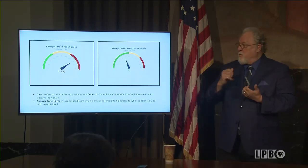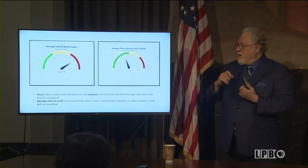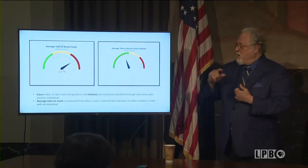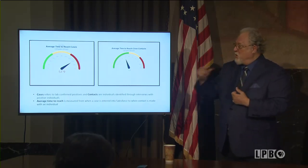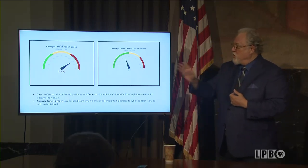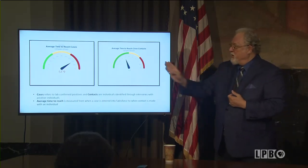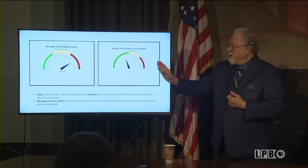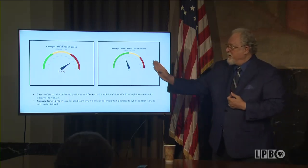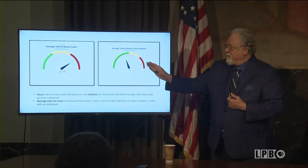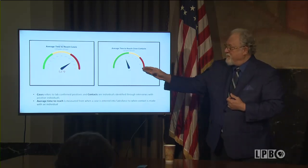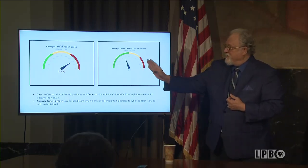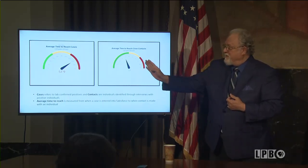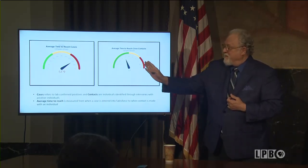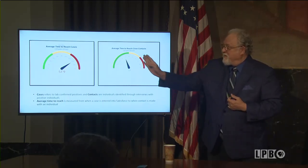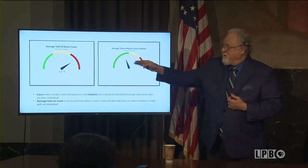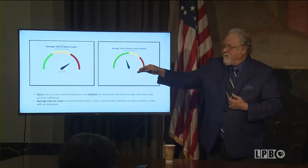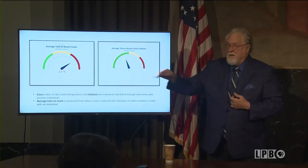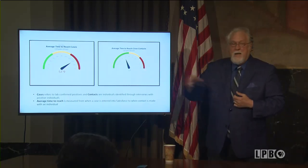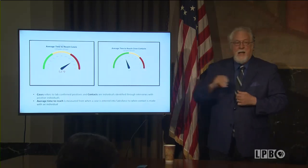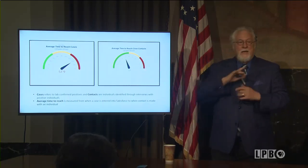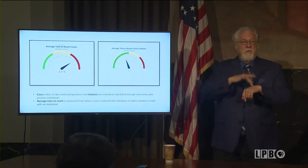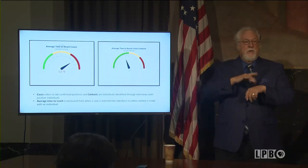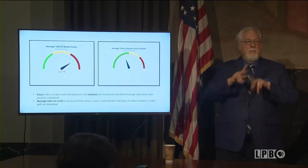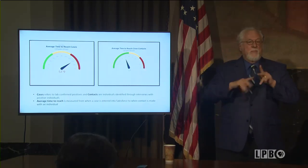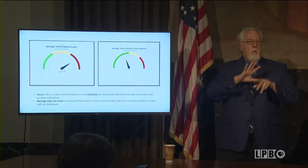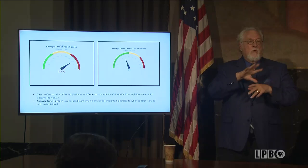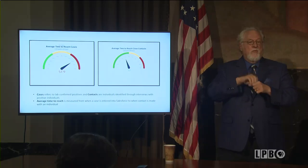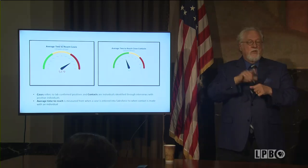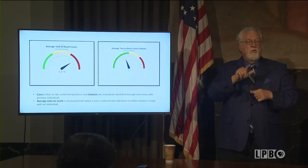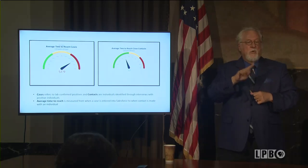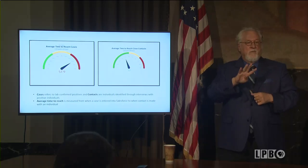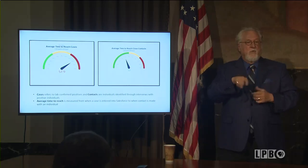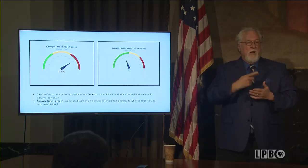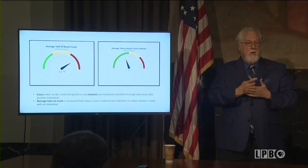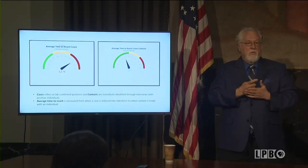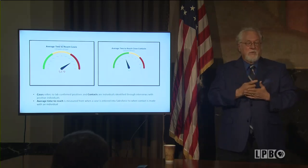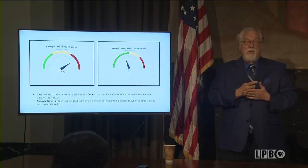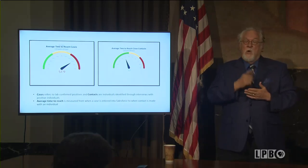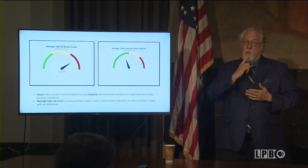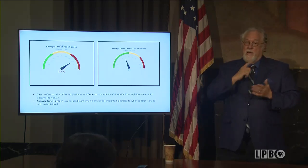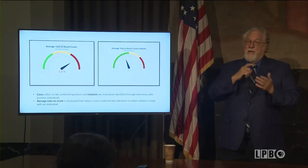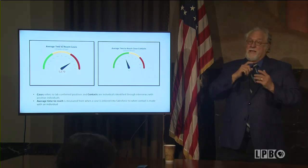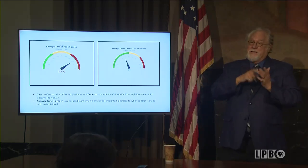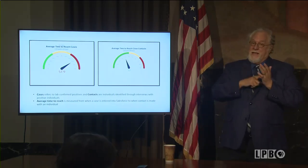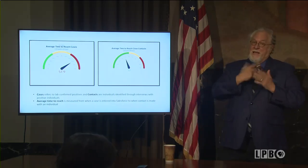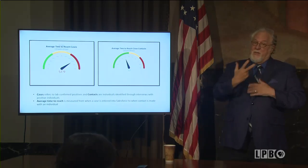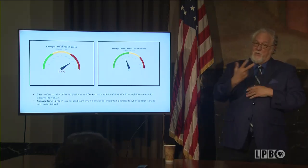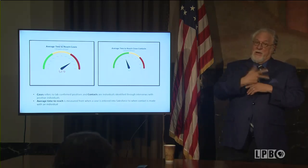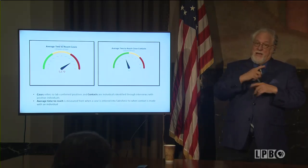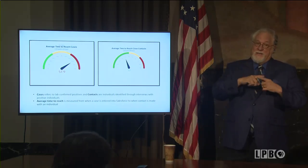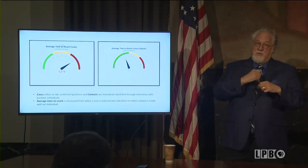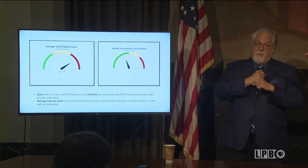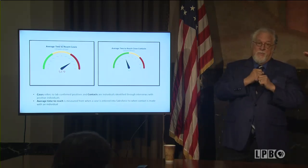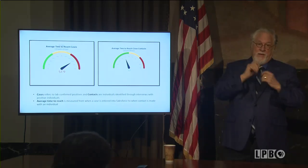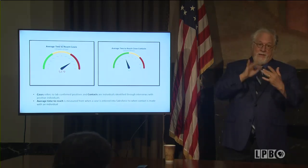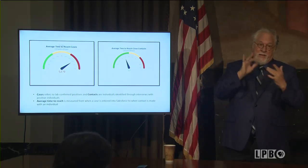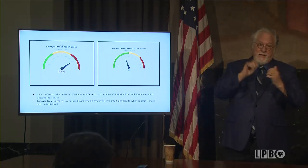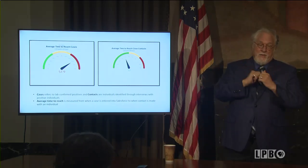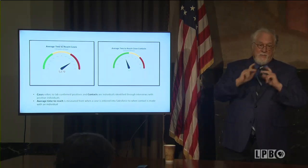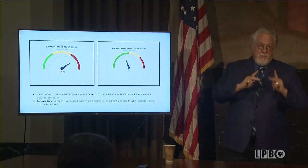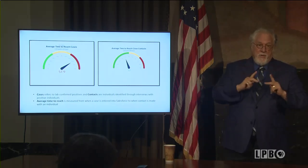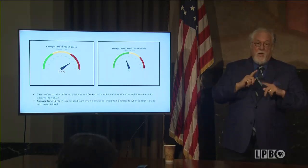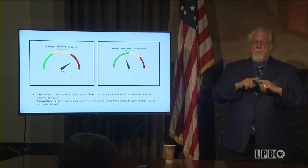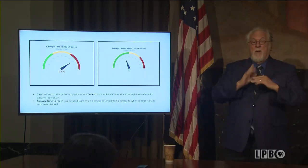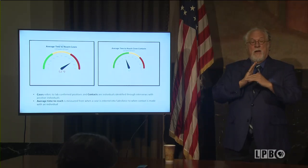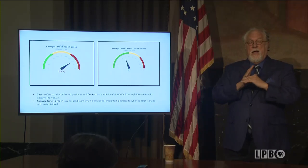zone and certainly reaching folks within 24 hours. Here it's taking us nearly 3 days to really make that connection with people. On average, for